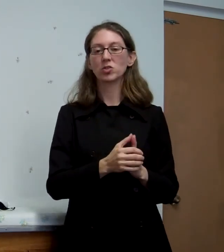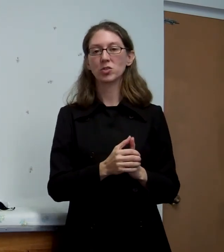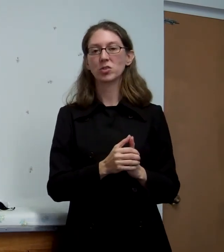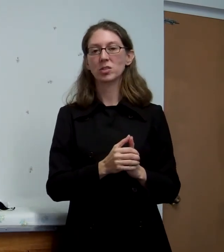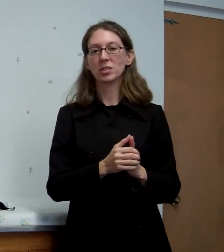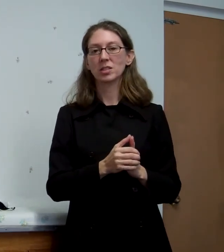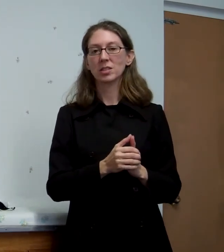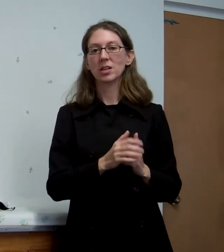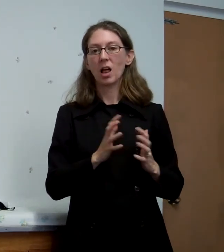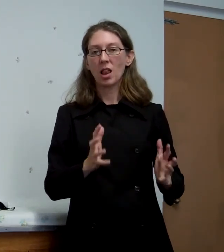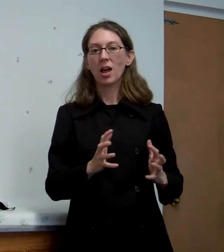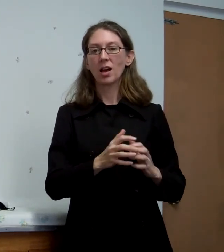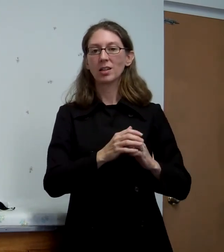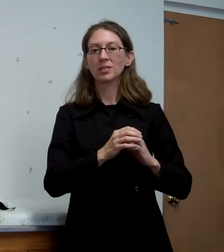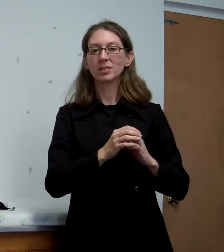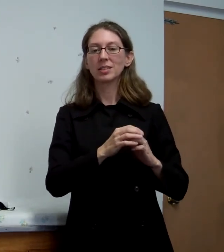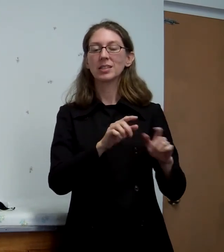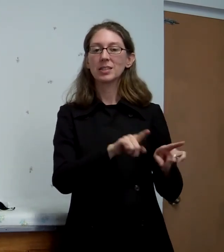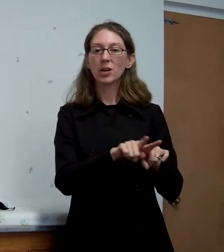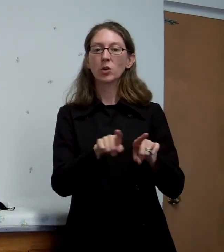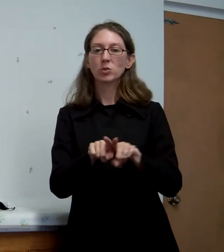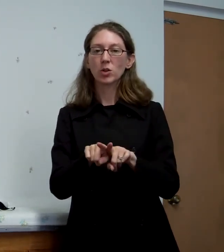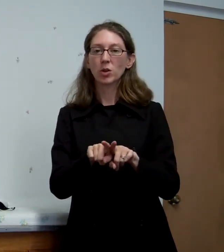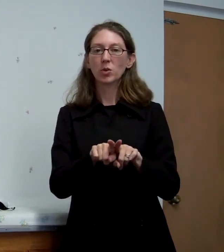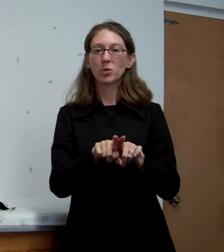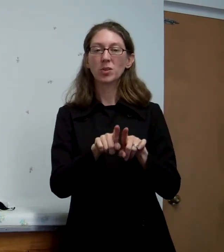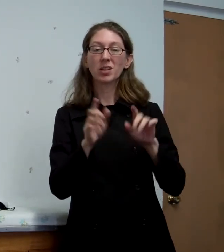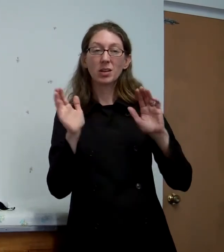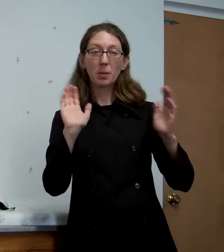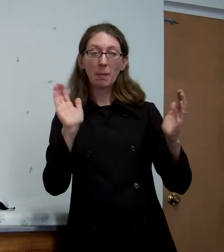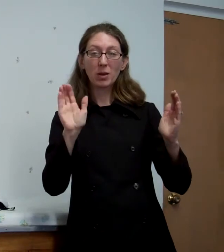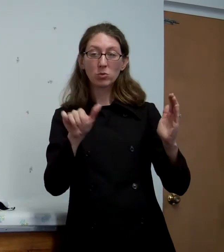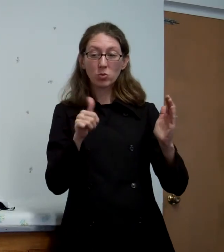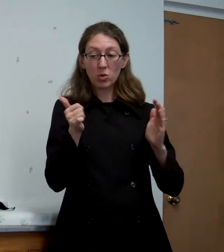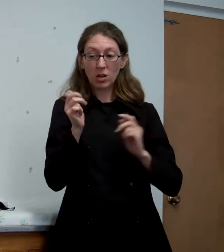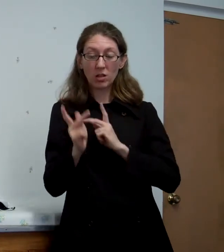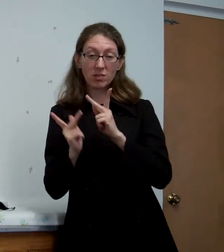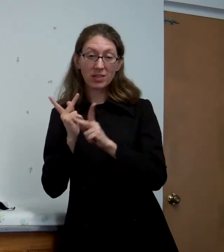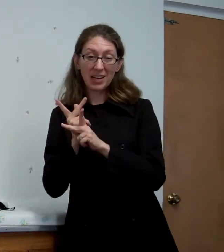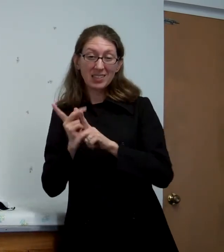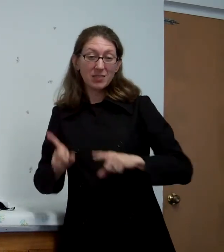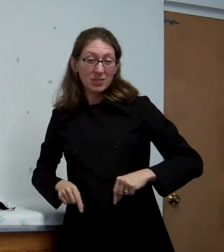and they're not as inexpensive as some other options.